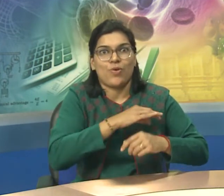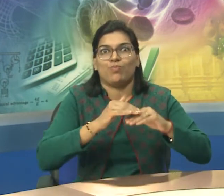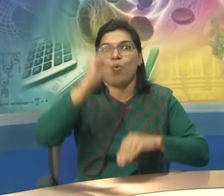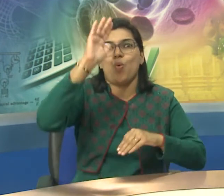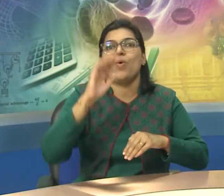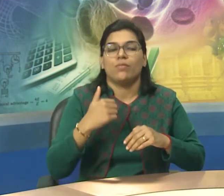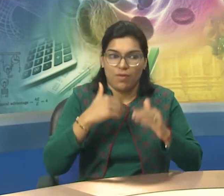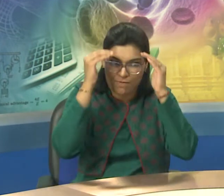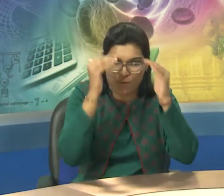be focused